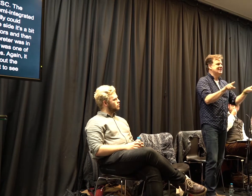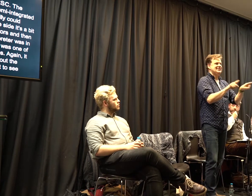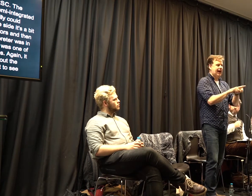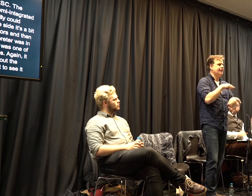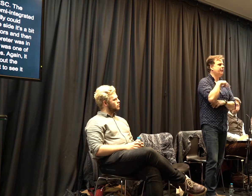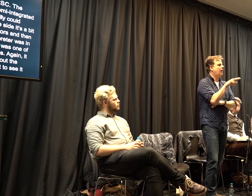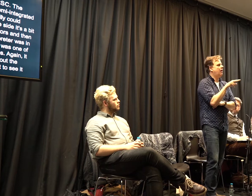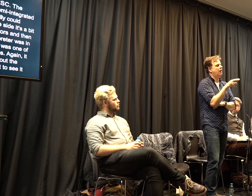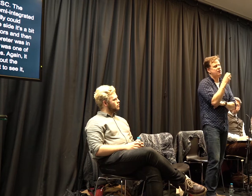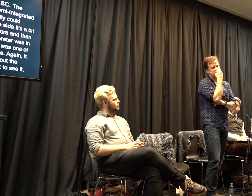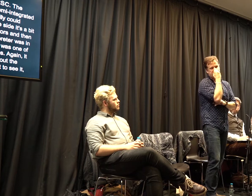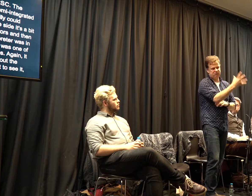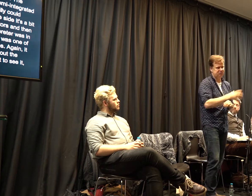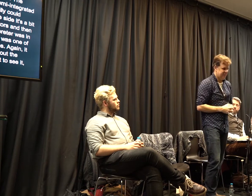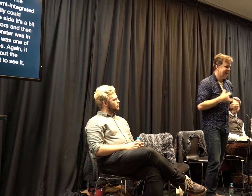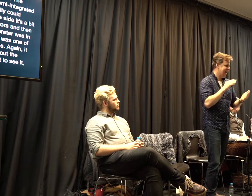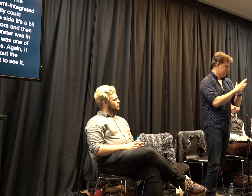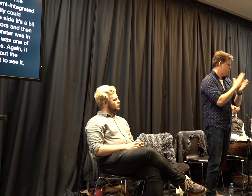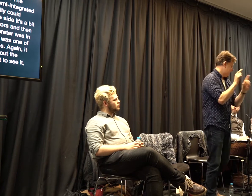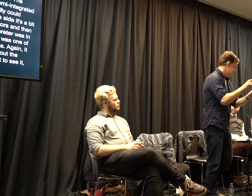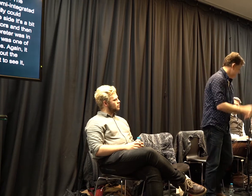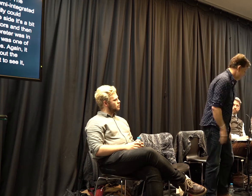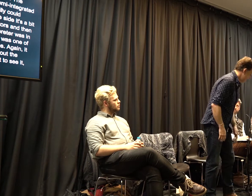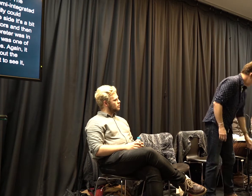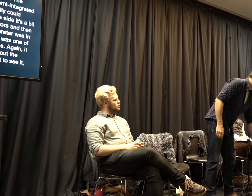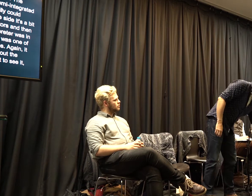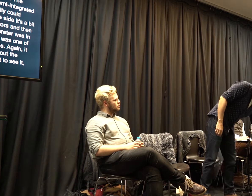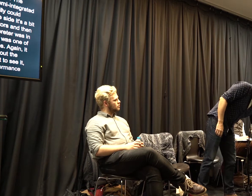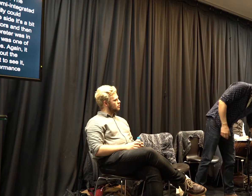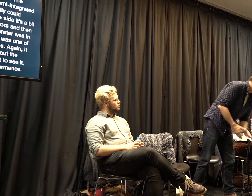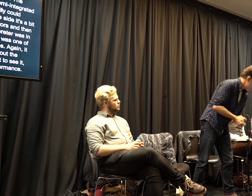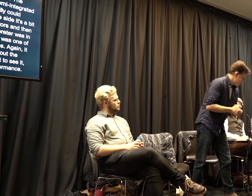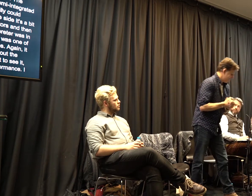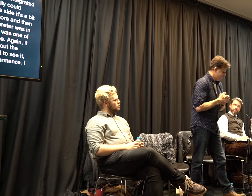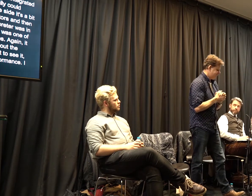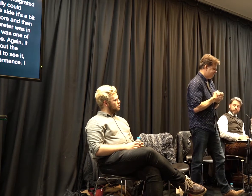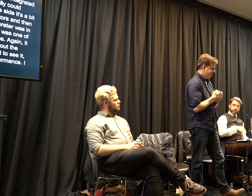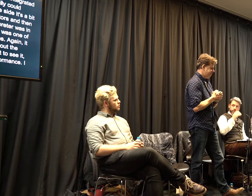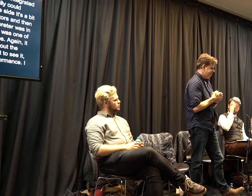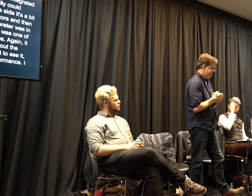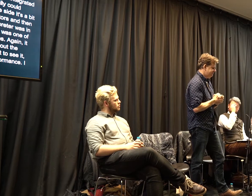quite recently, it was a semi-integrated performance. I really enjoyed that.